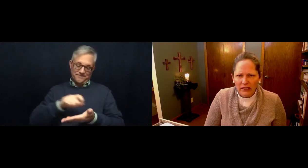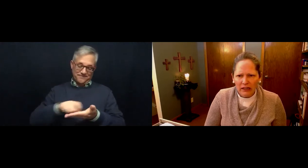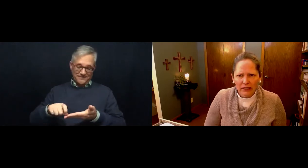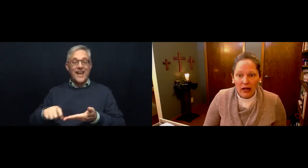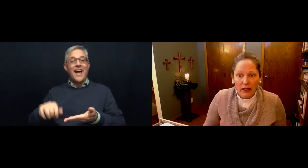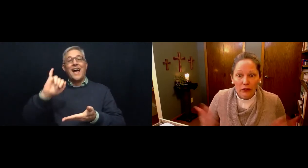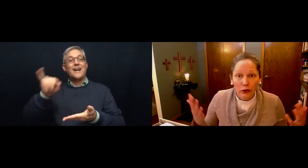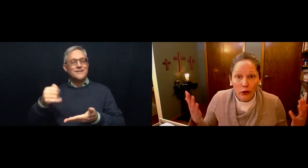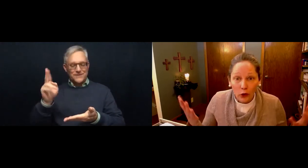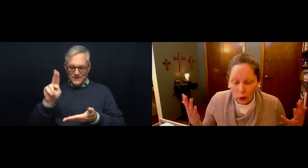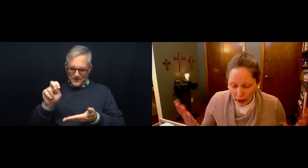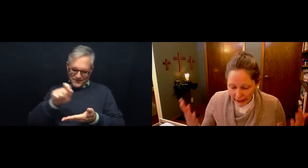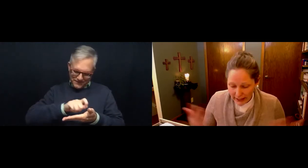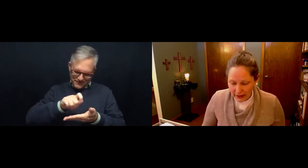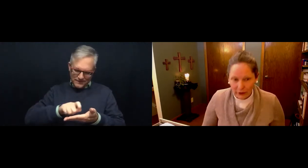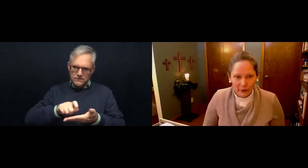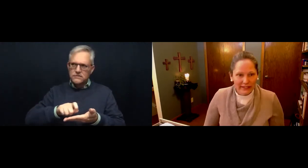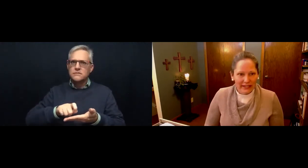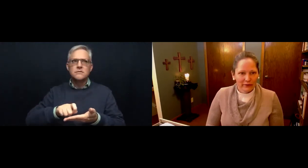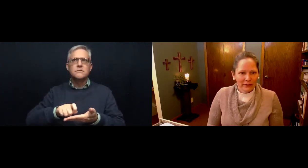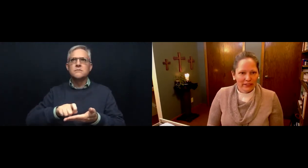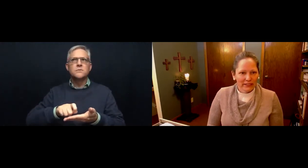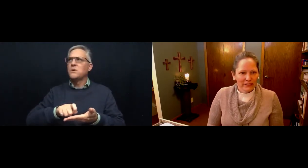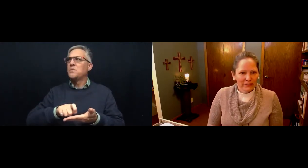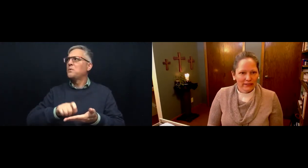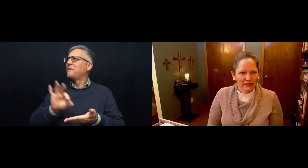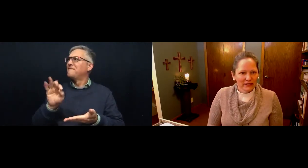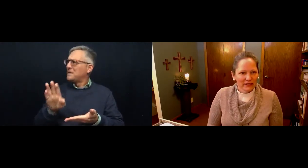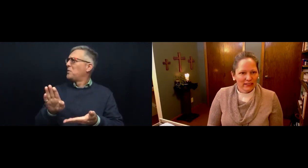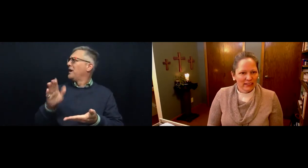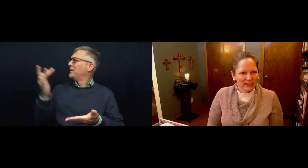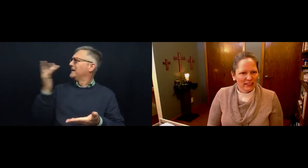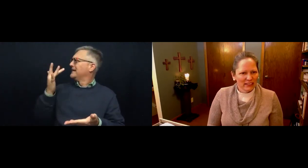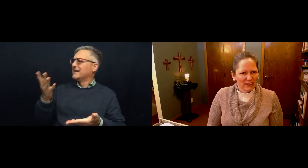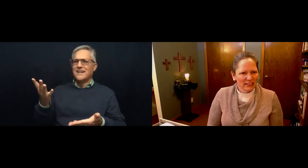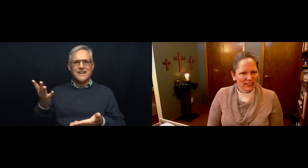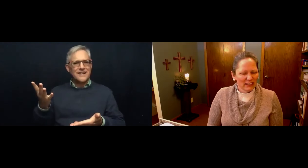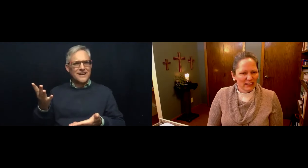I felt like I had no idea what day it was.